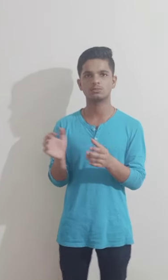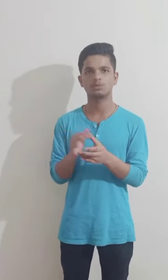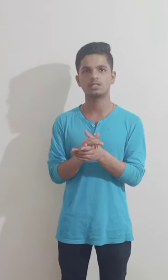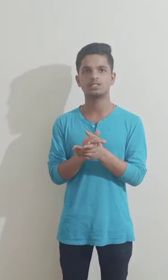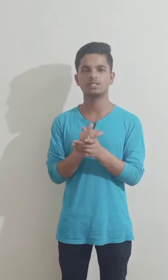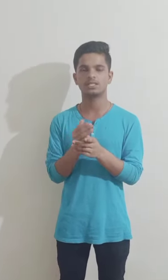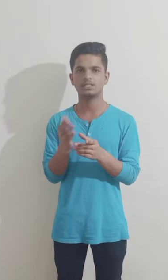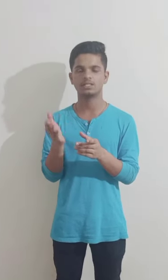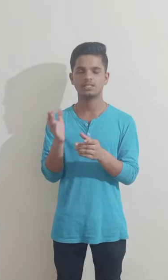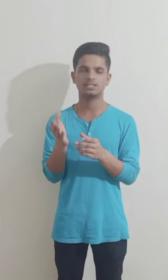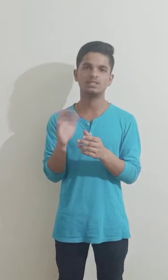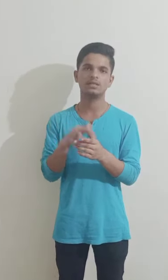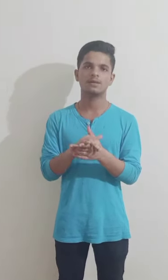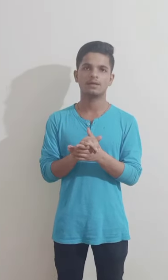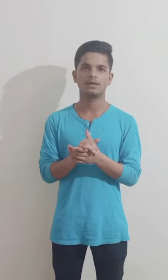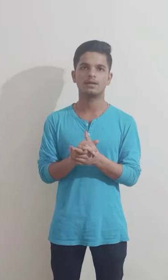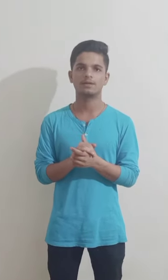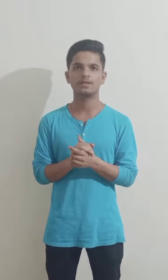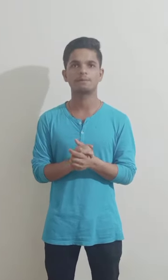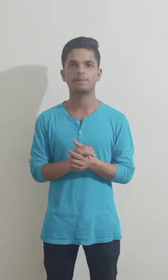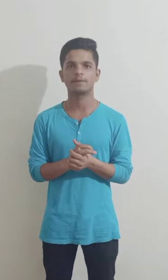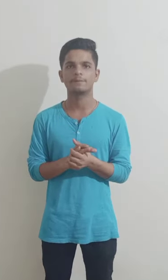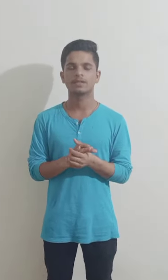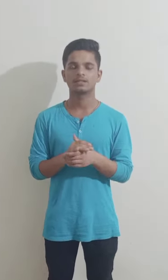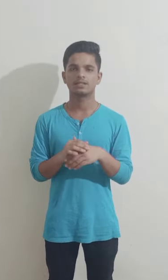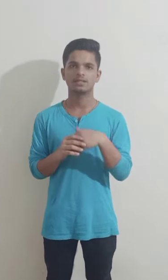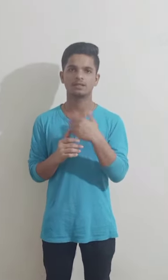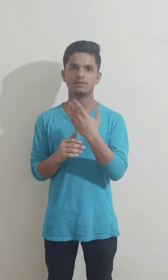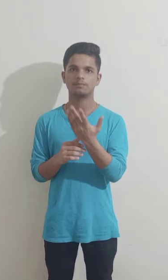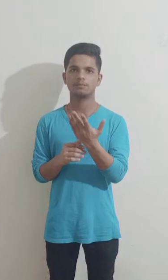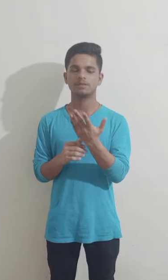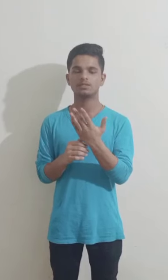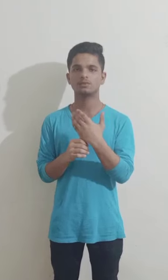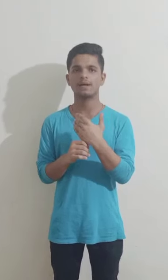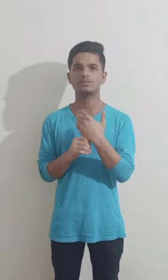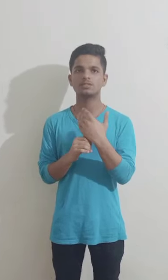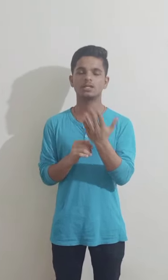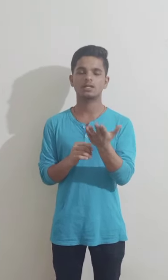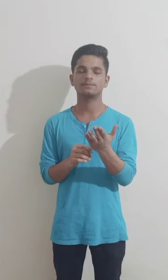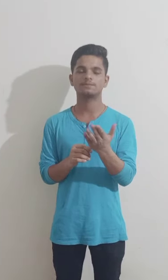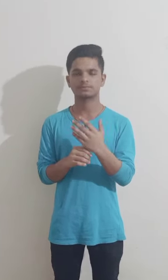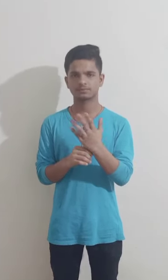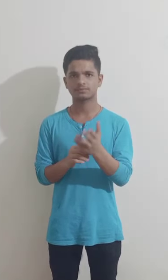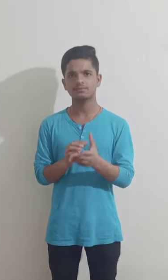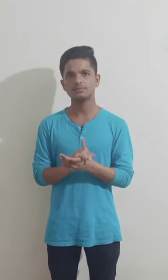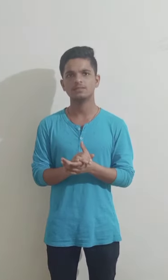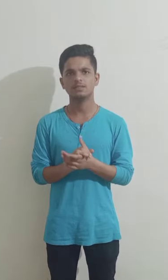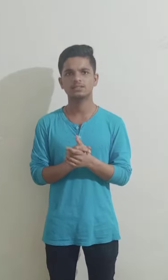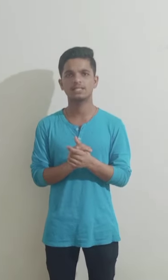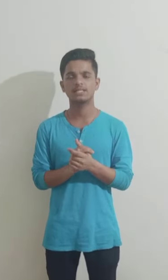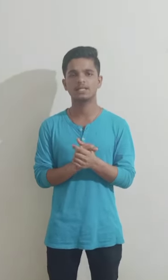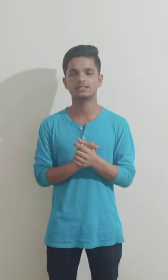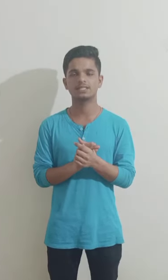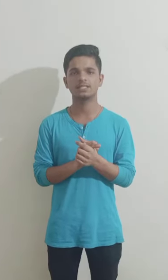is in heat memory. means by using string string literal